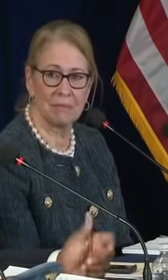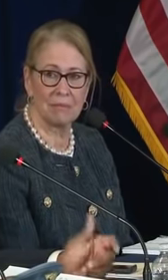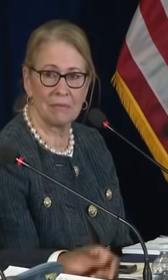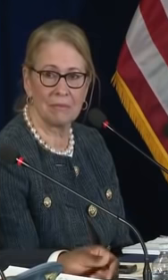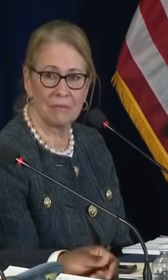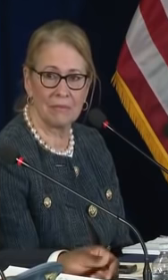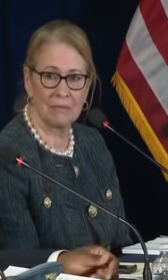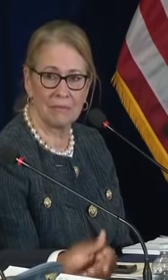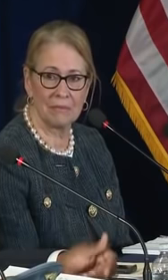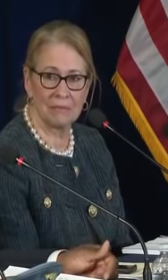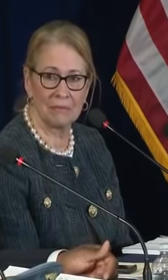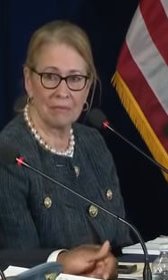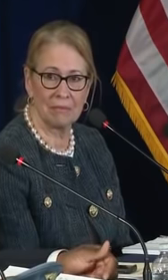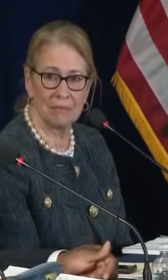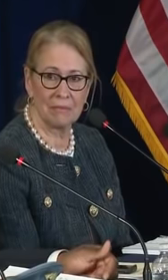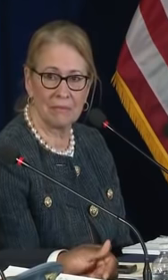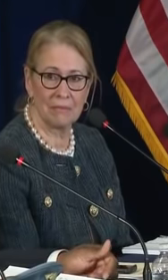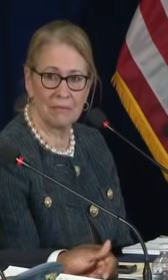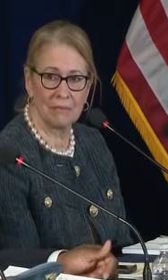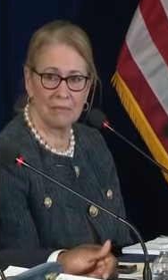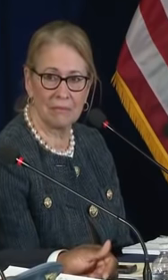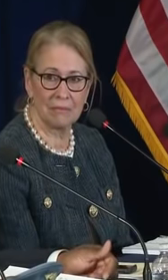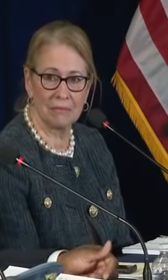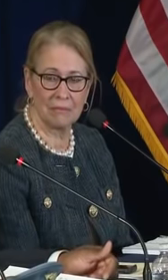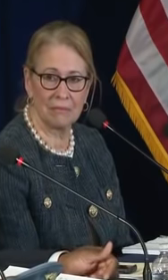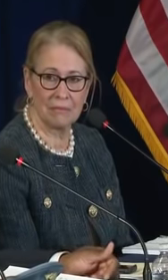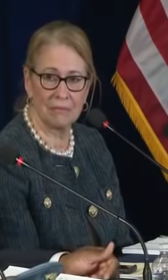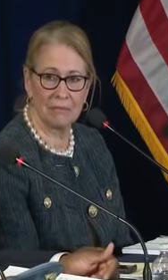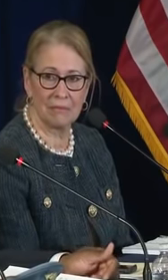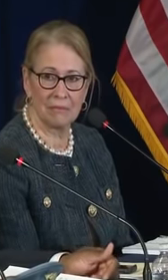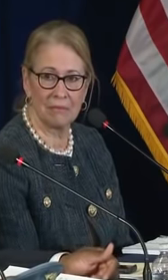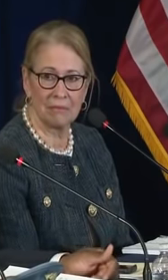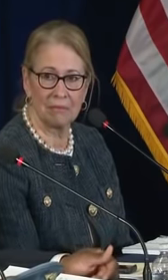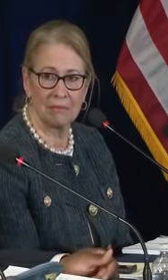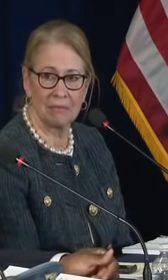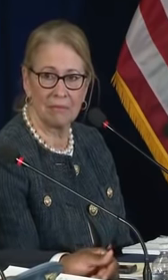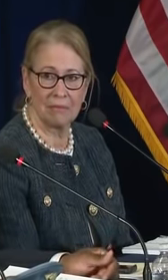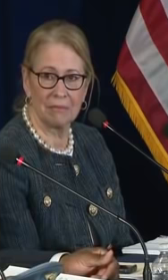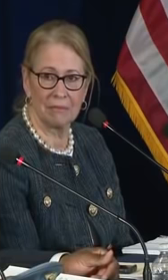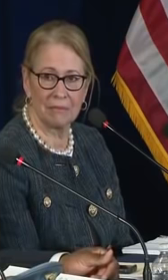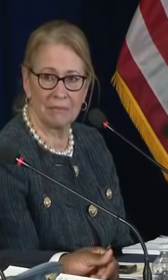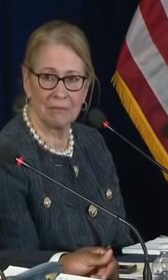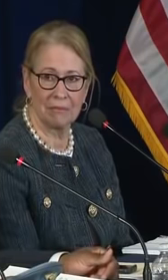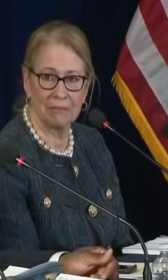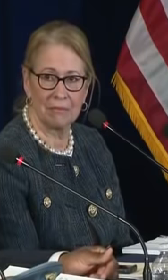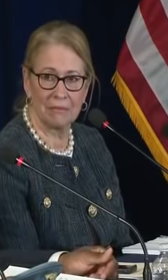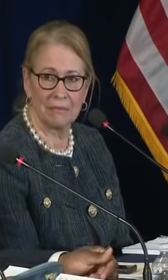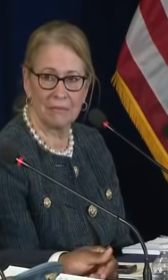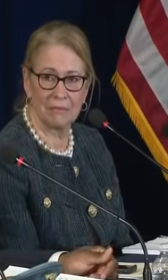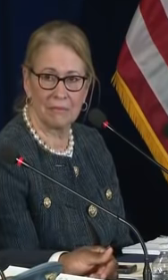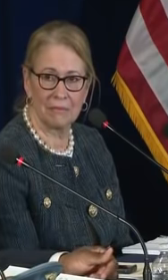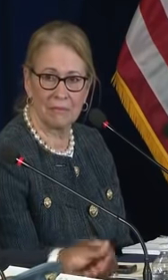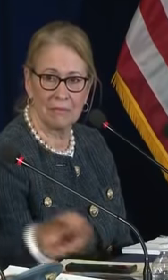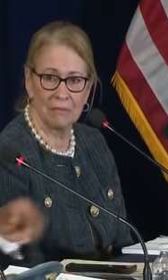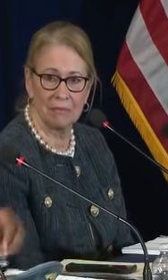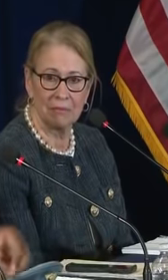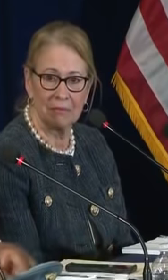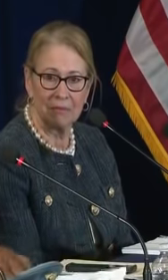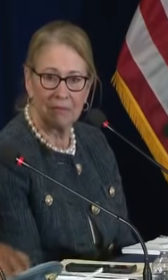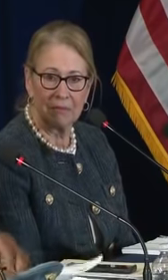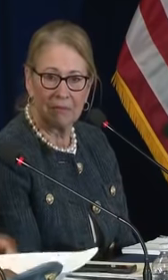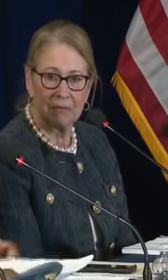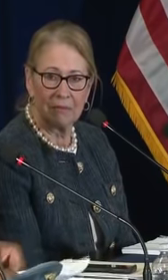unprecedented challenge requires an unprecedented response, a response that reaches new heights for collaboration, support, and innovation, and that is